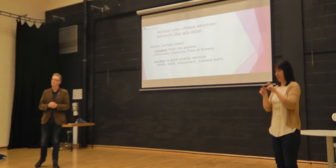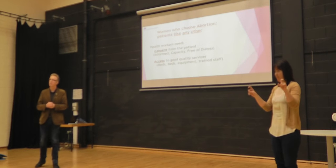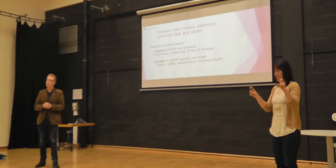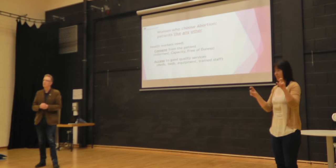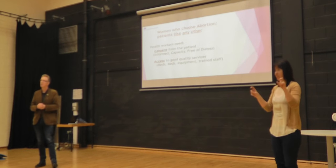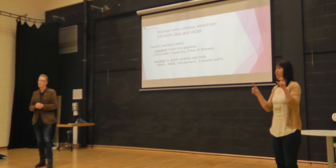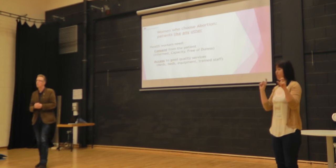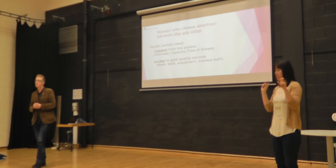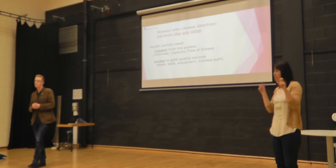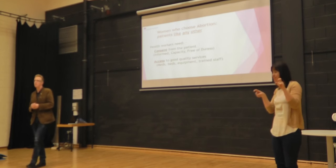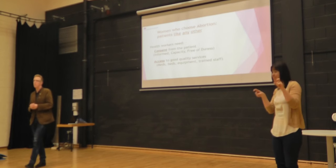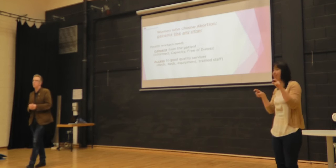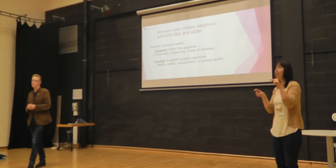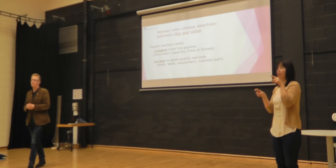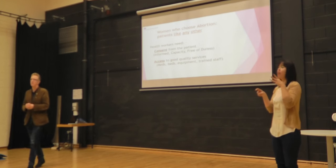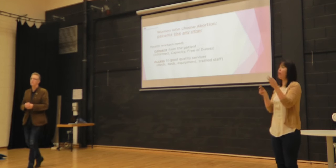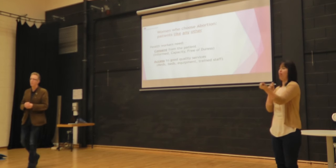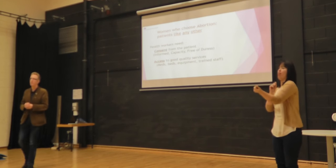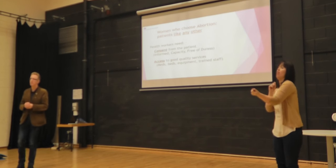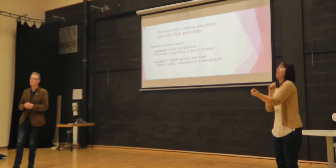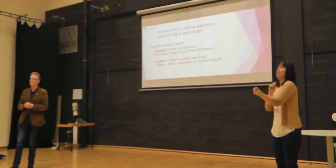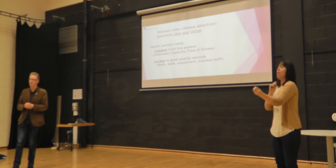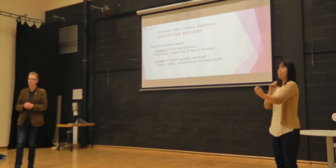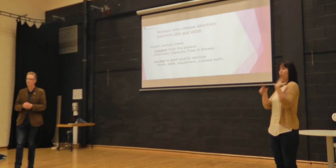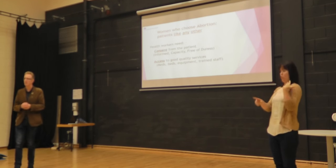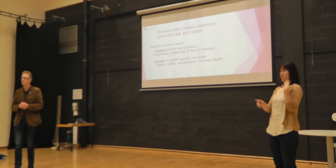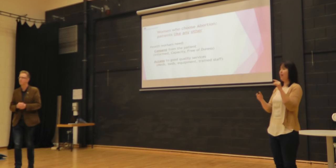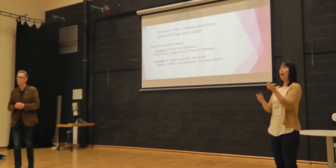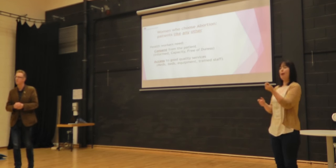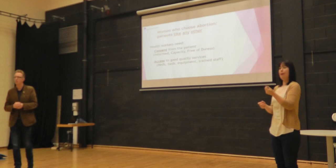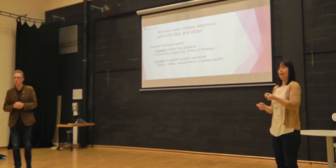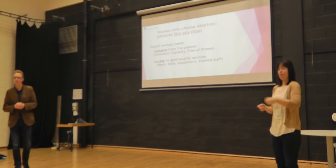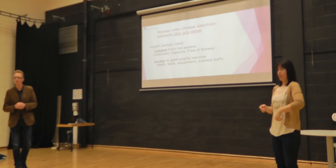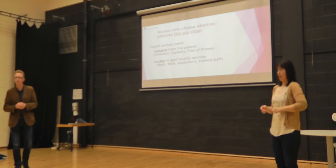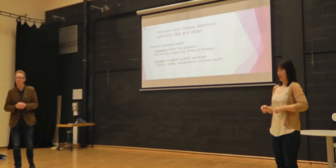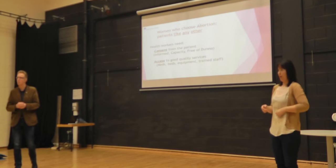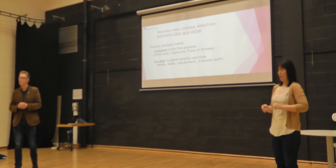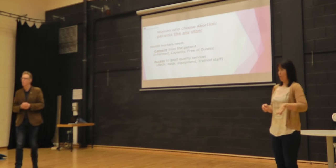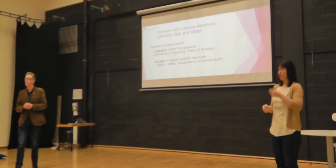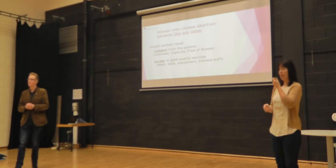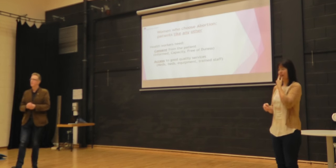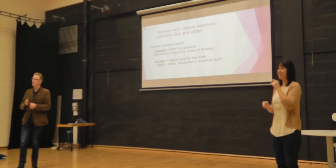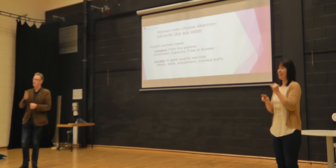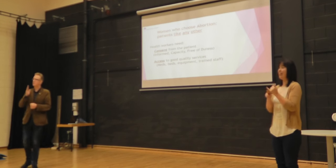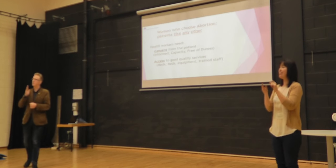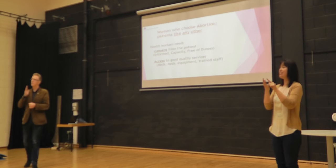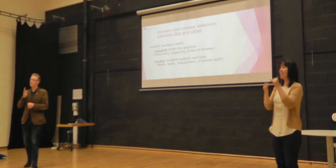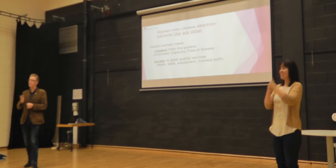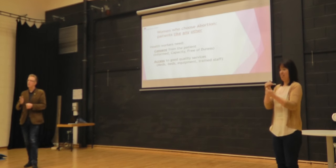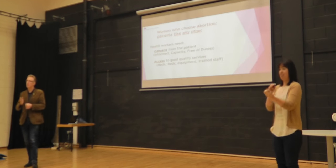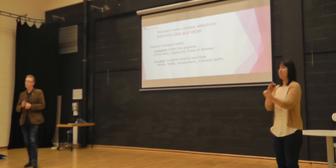womenhelp.org, they will send you abortion pills within 7 days. You can take them at home,